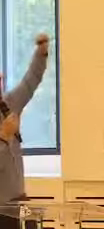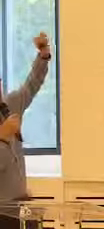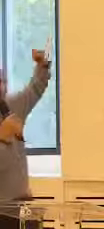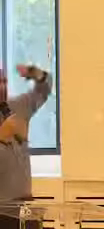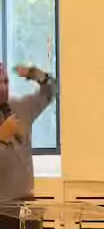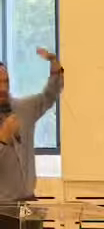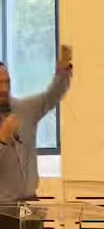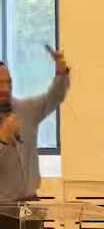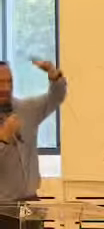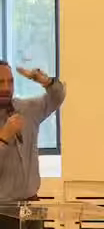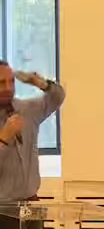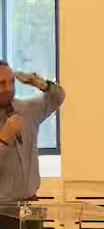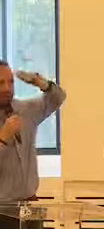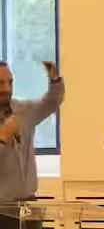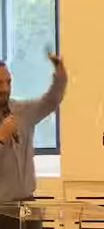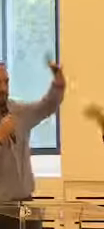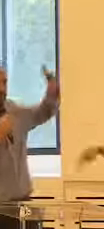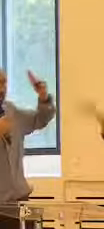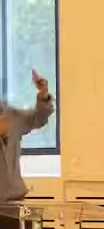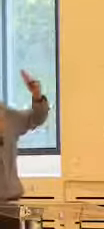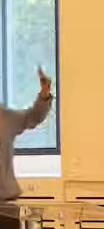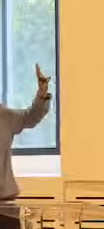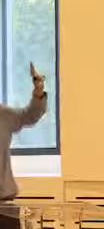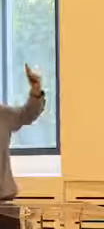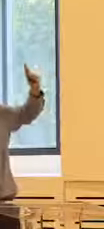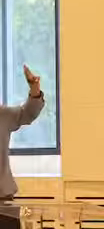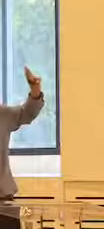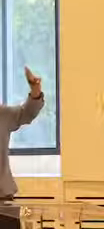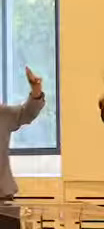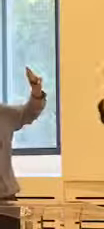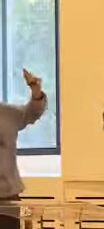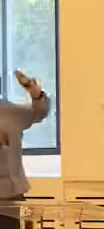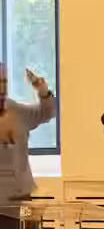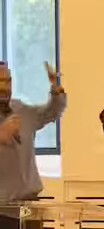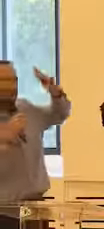Risk assessment equally, I've had very, very sensible doctors make really